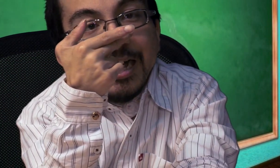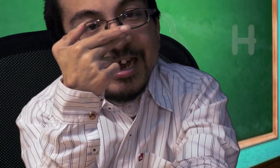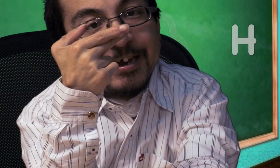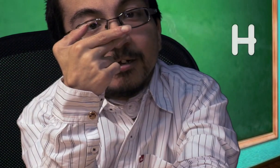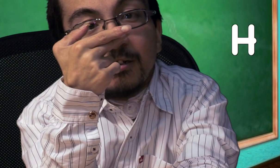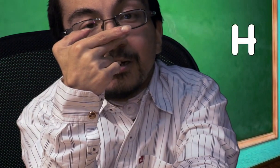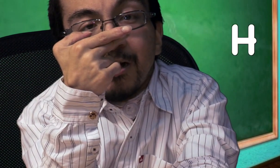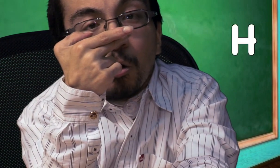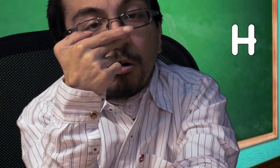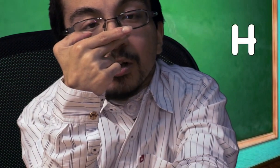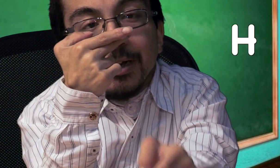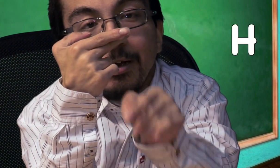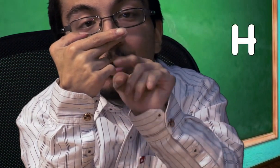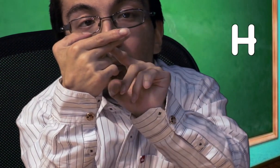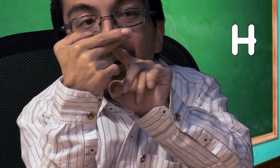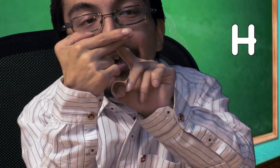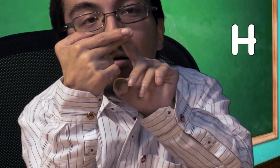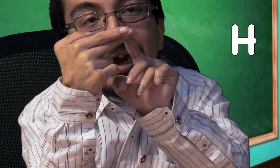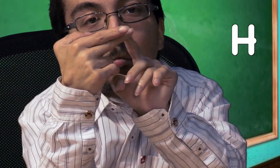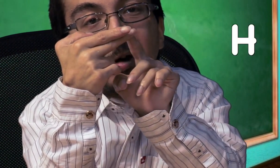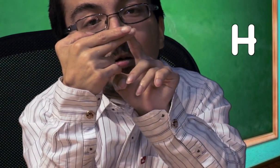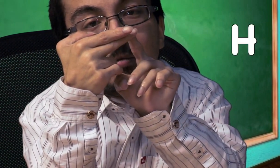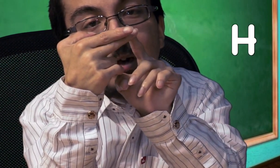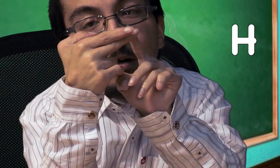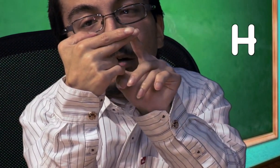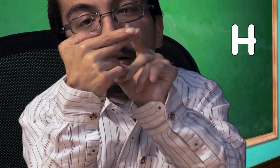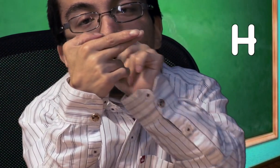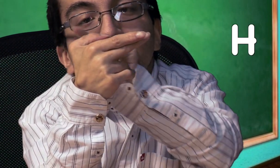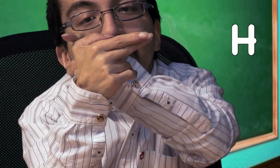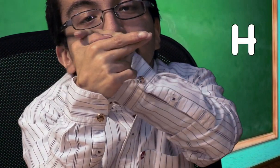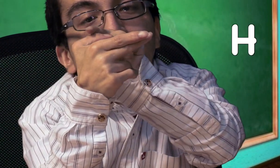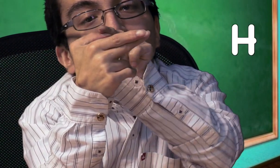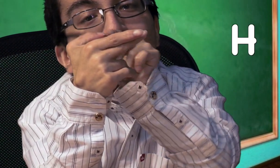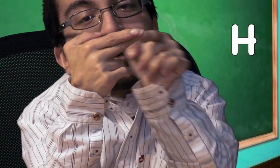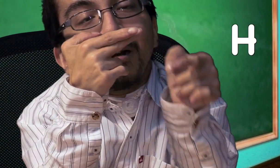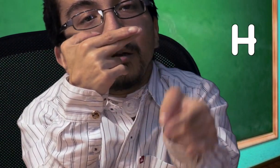H, all it is bring out that middle finger and tuck in that thumb.